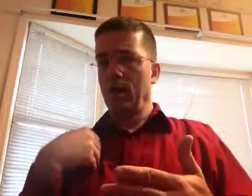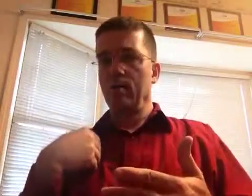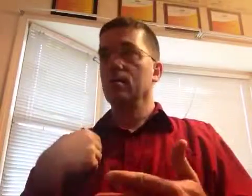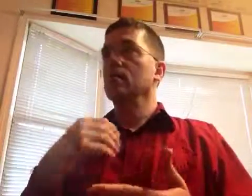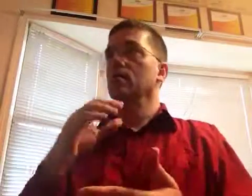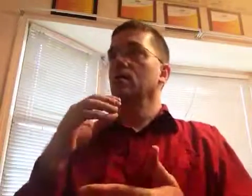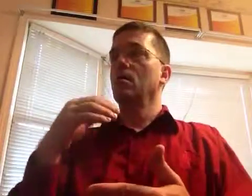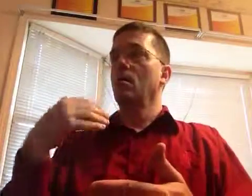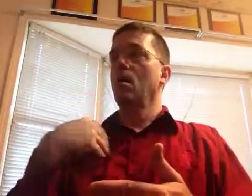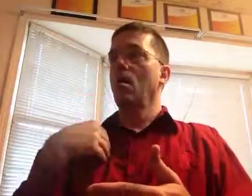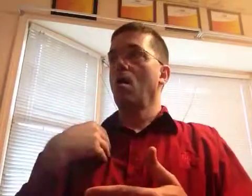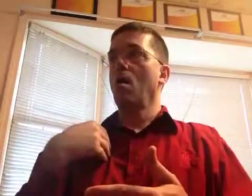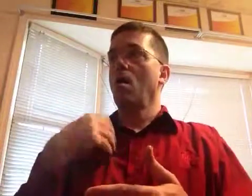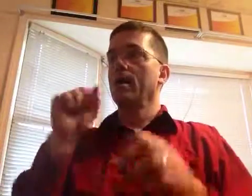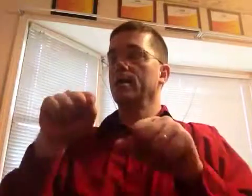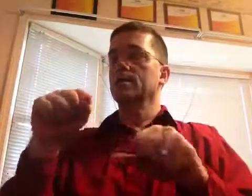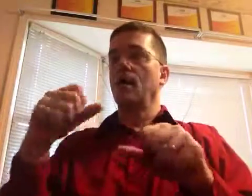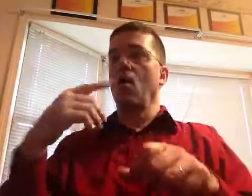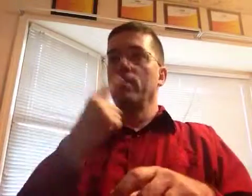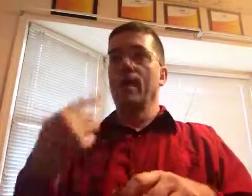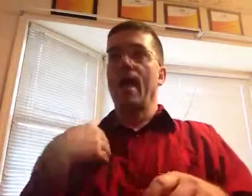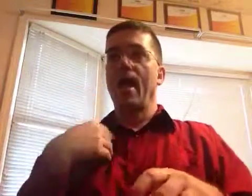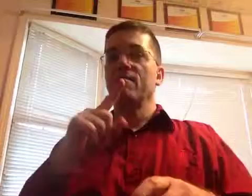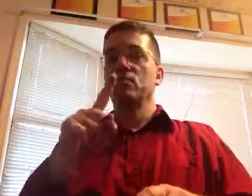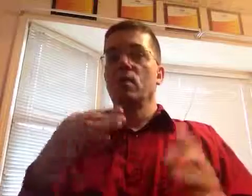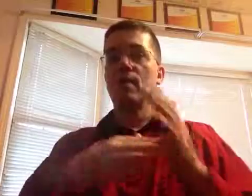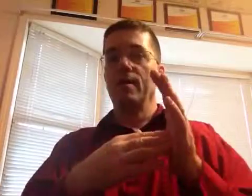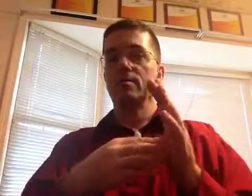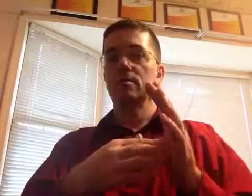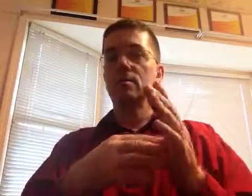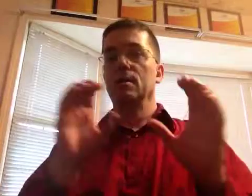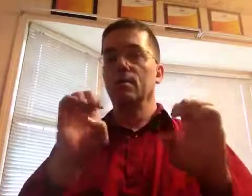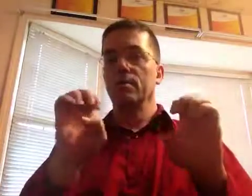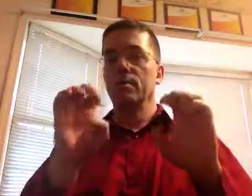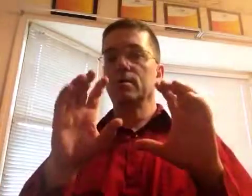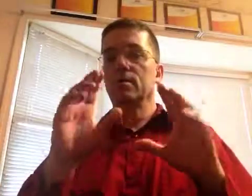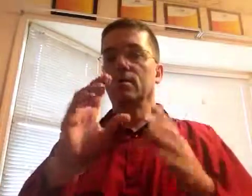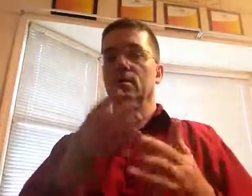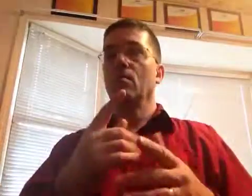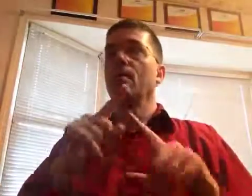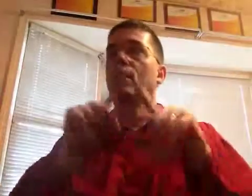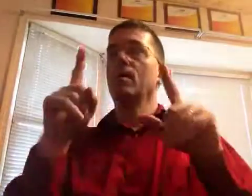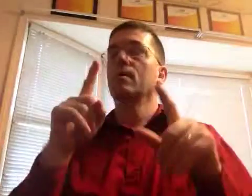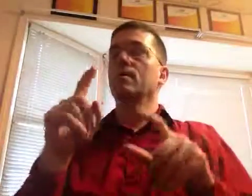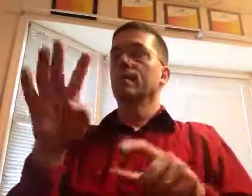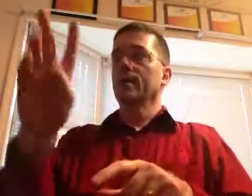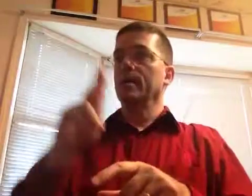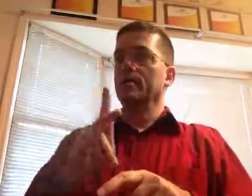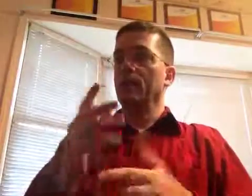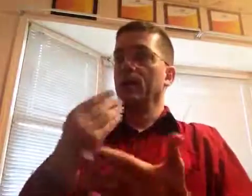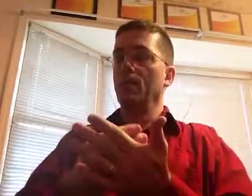got the $1,000 saved in the emergency fund. Okay, good. But with it being completely reimbursed and then being able to